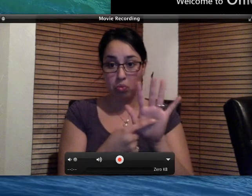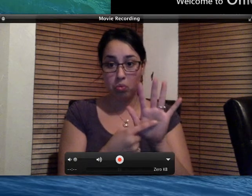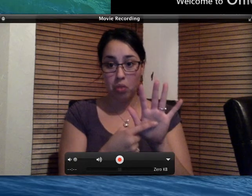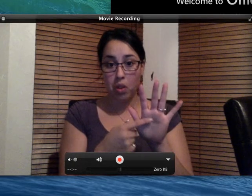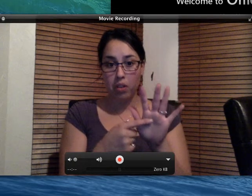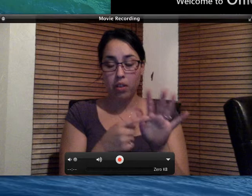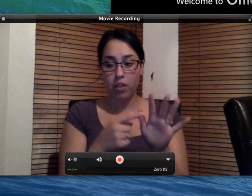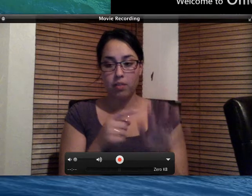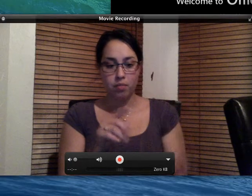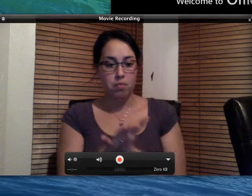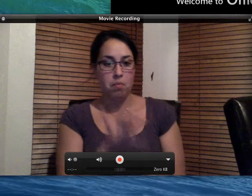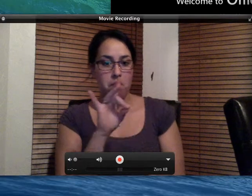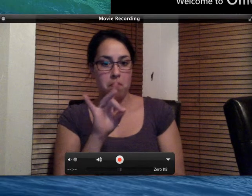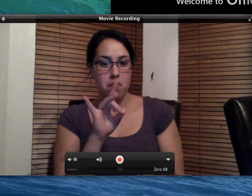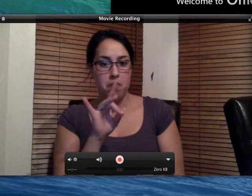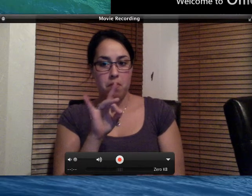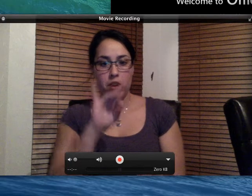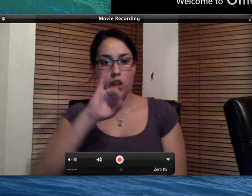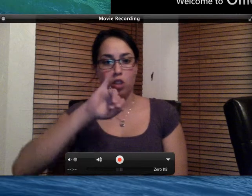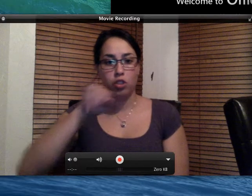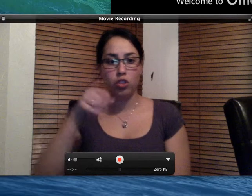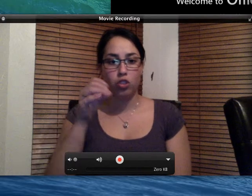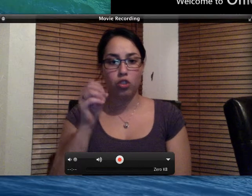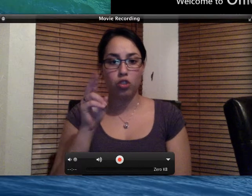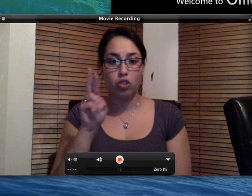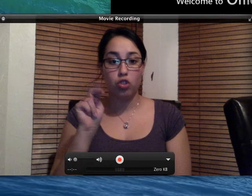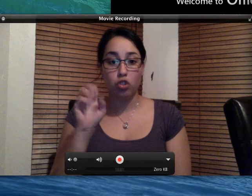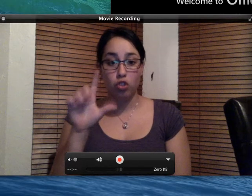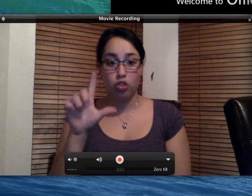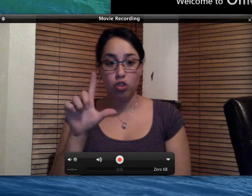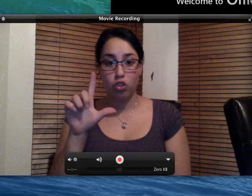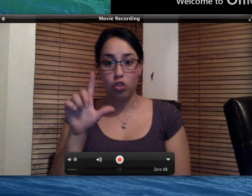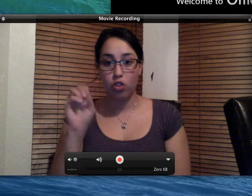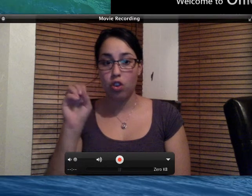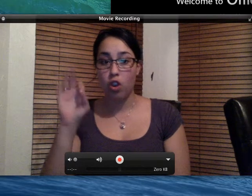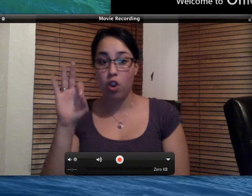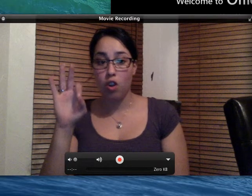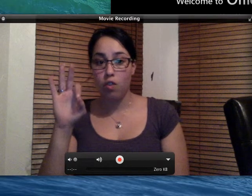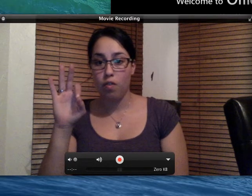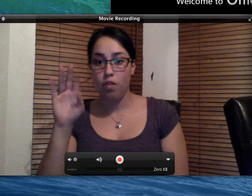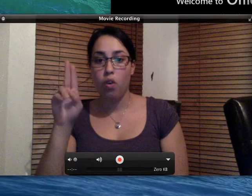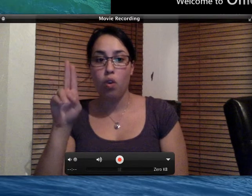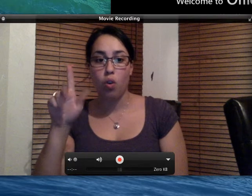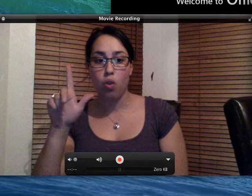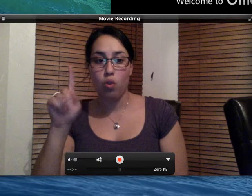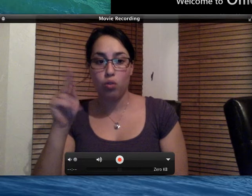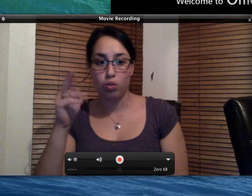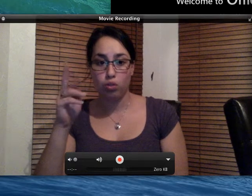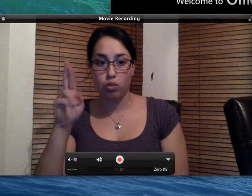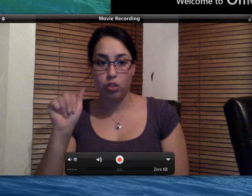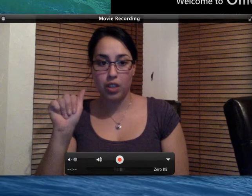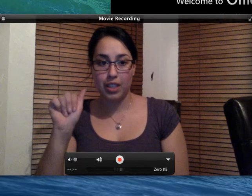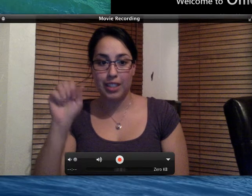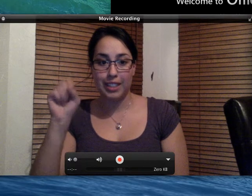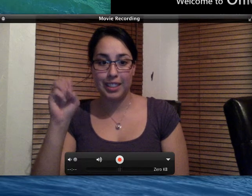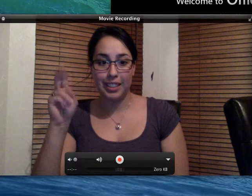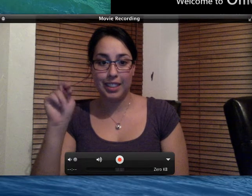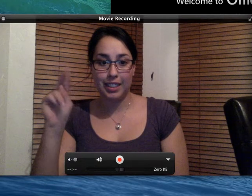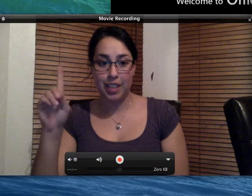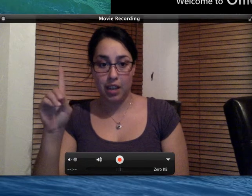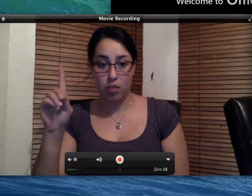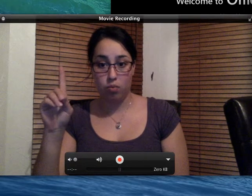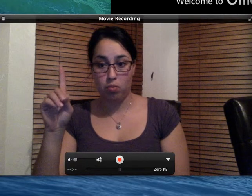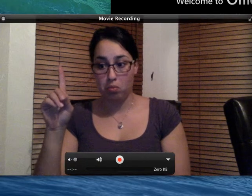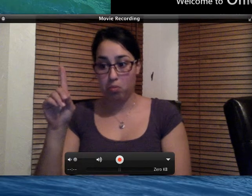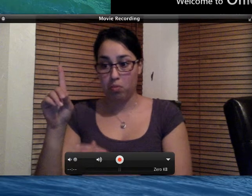in the Journal of Ultrasound in Medicine. I'm going to go way out on a limb and say that it is the most diverting paper ever published in the Journal